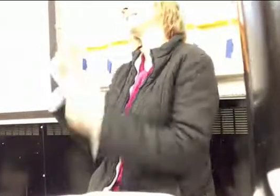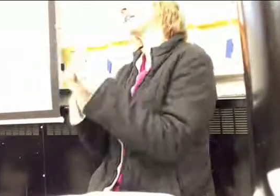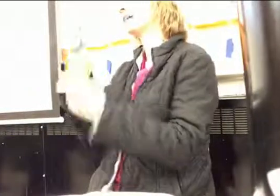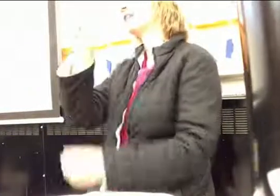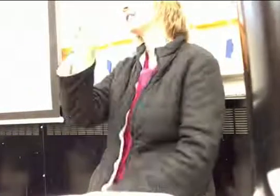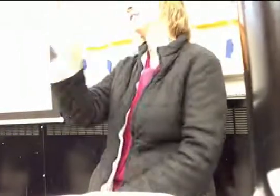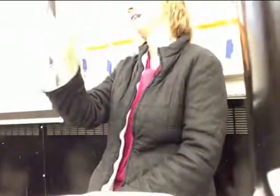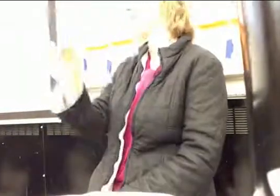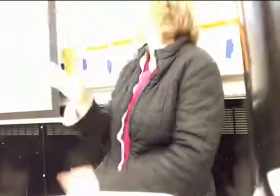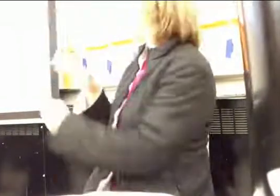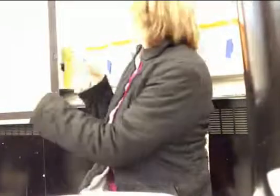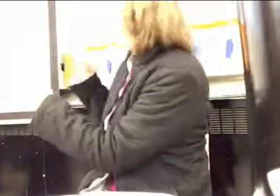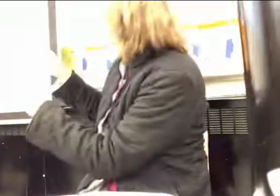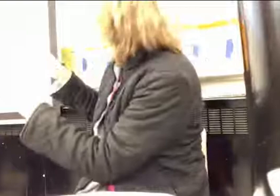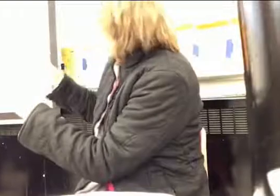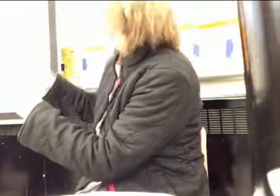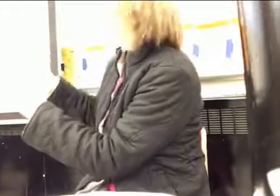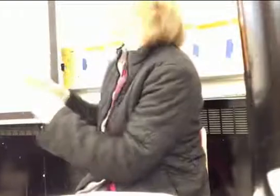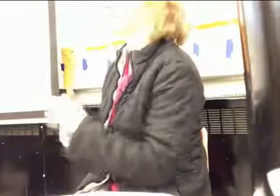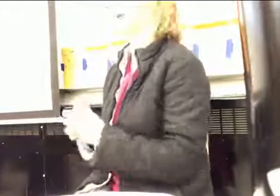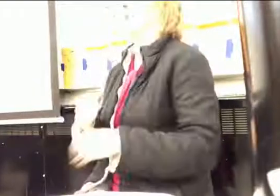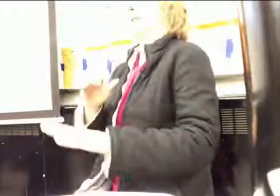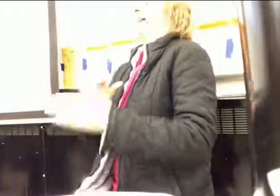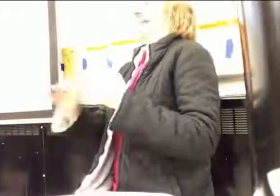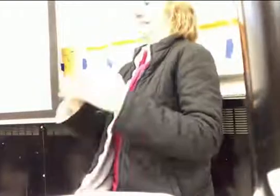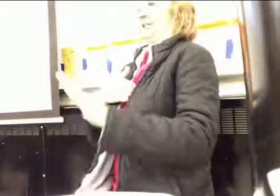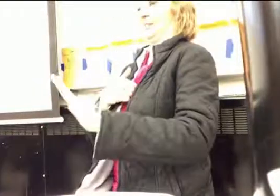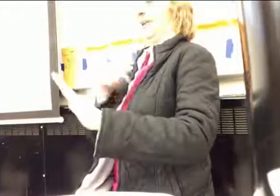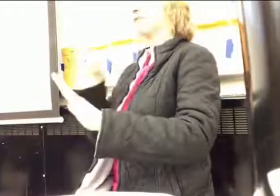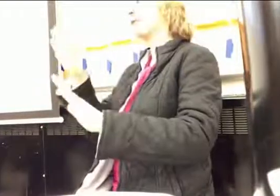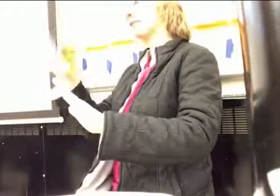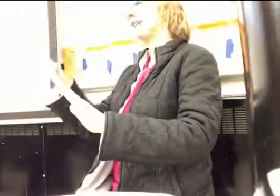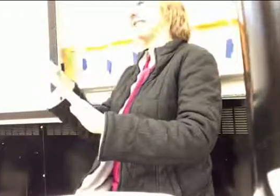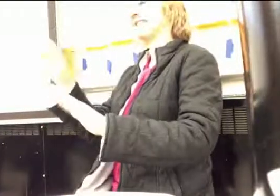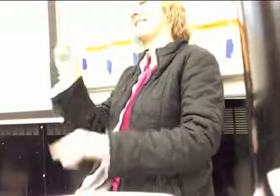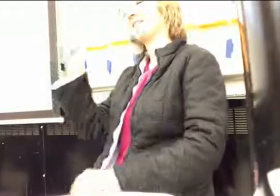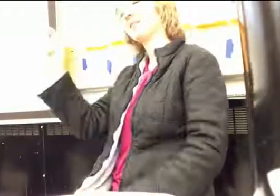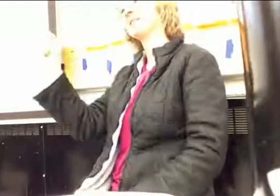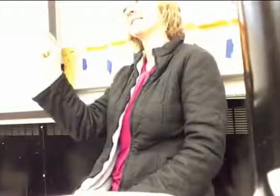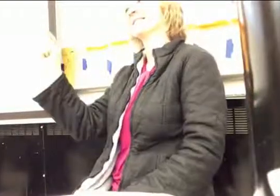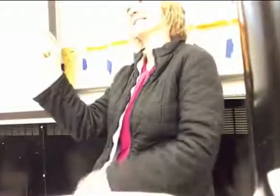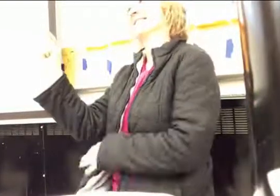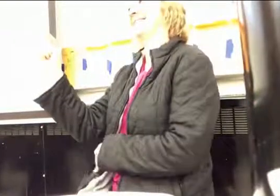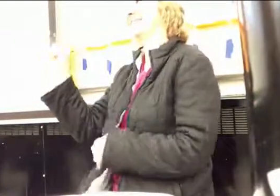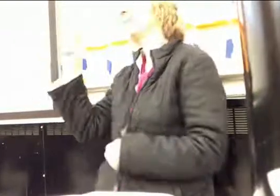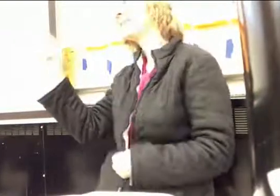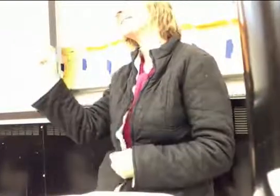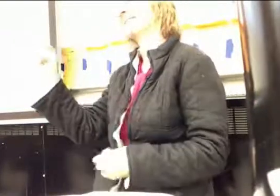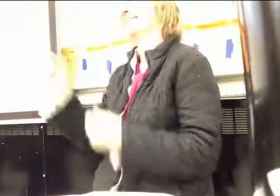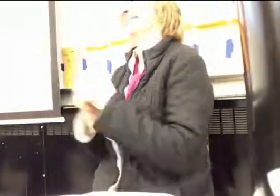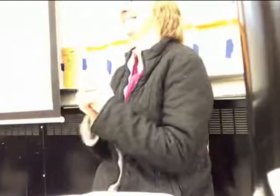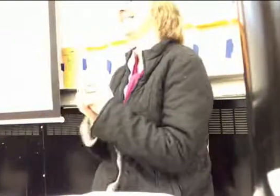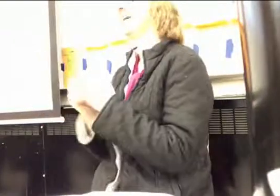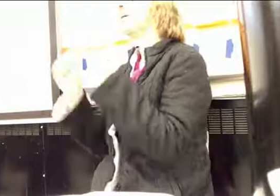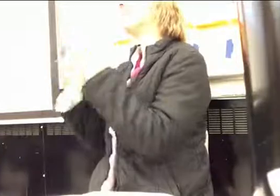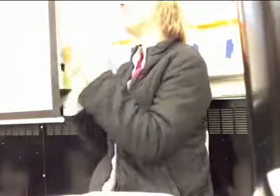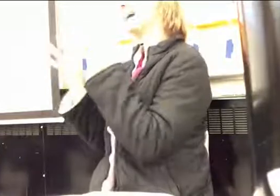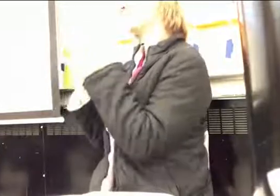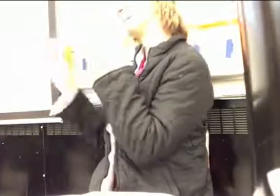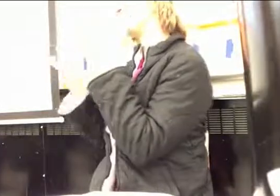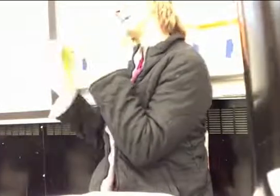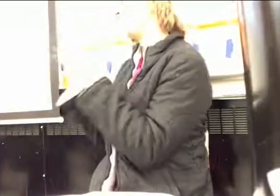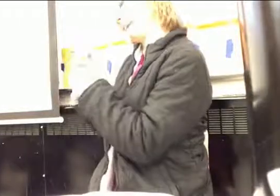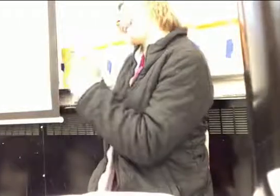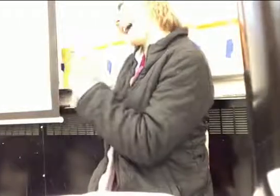35. So 45, excuse me. You were super duper close, okay? Now remember, with the assembly line that Henry Ford's